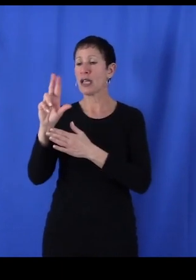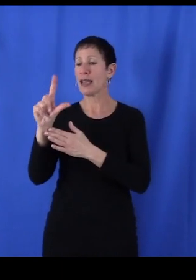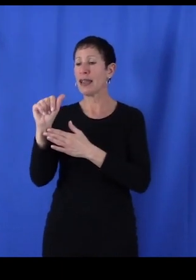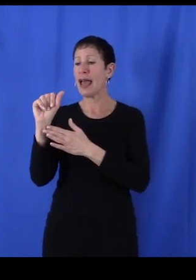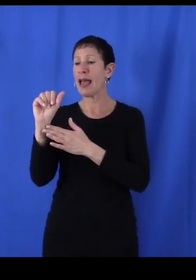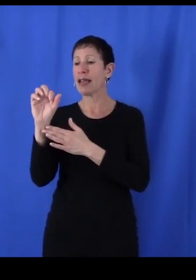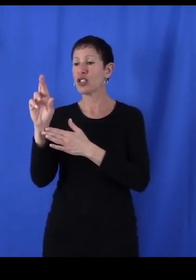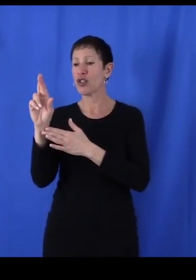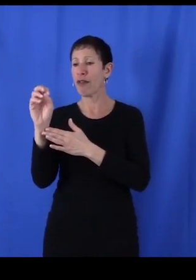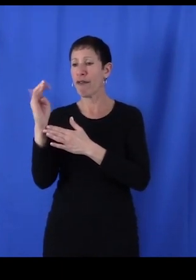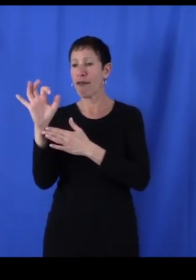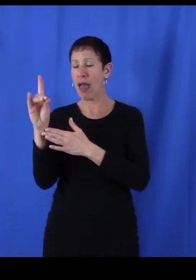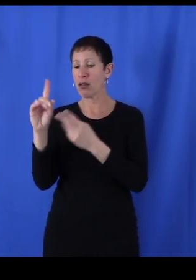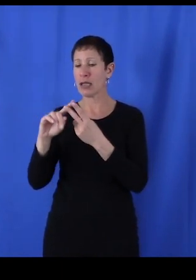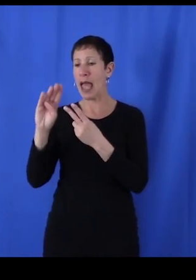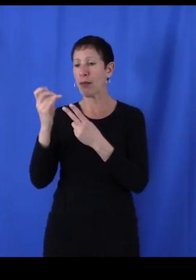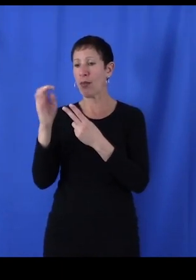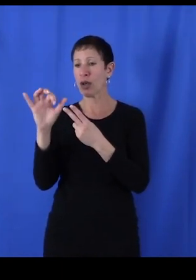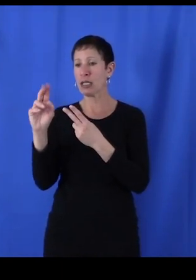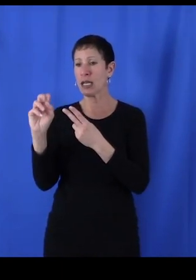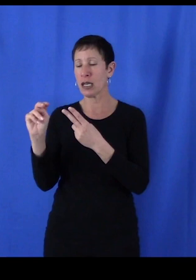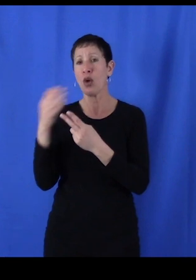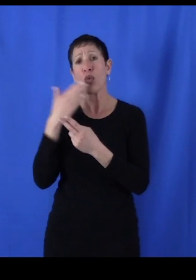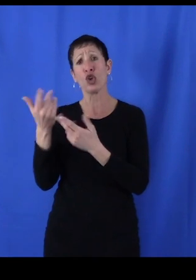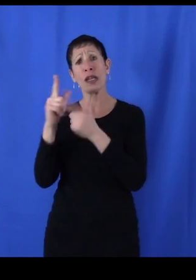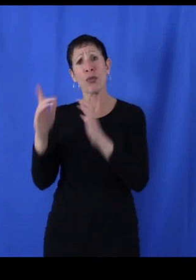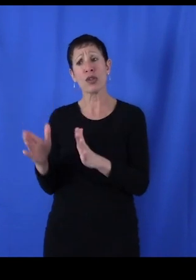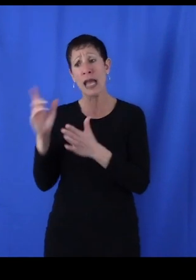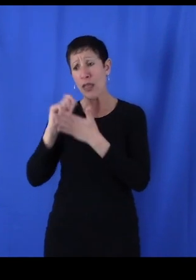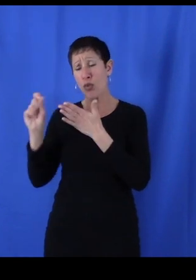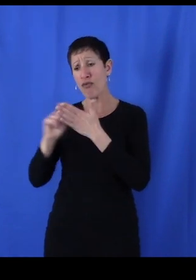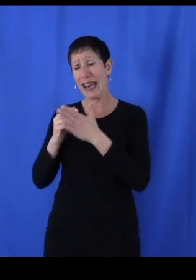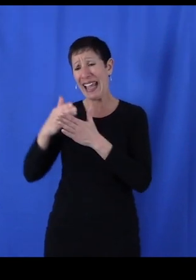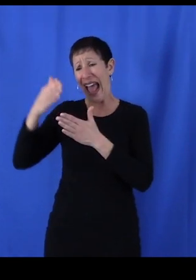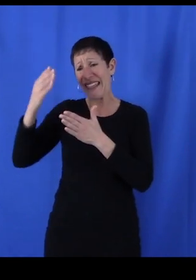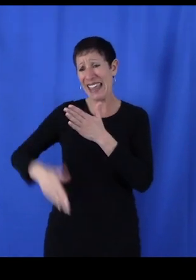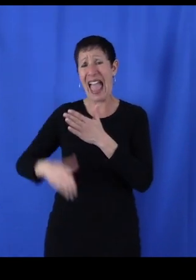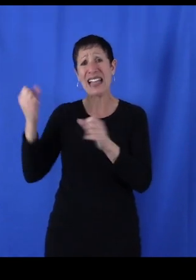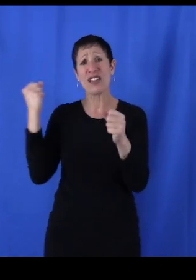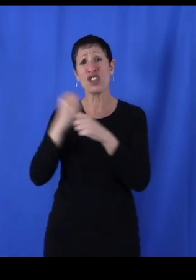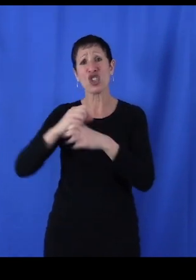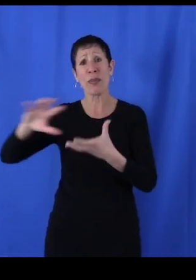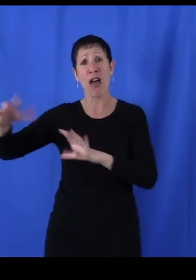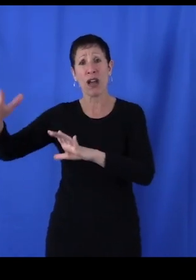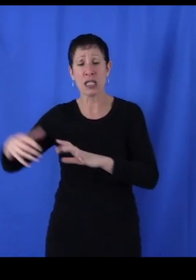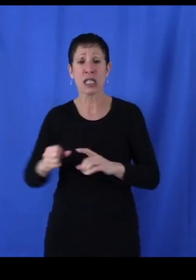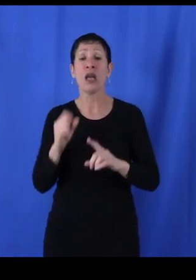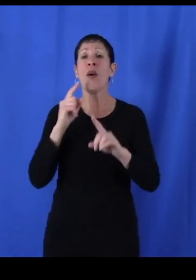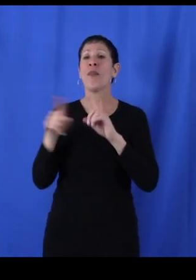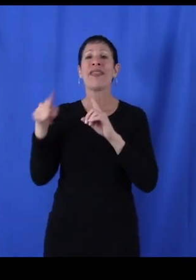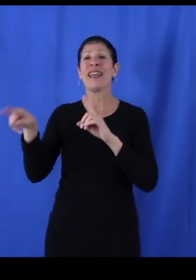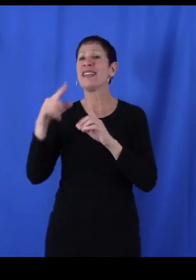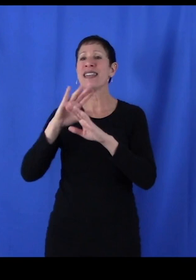good liberals. They were intellectuals writing at the end of the Holocaust. But they never analyzed why